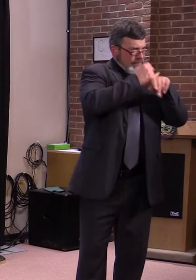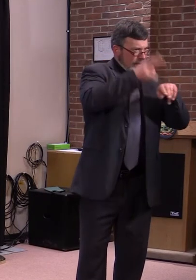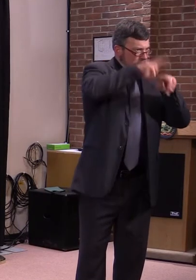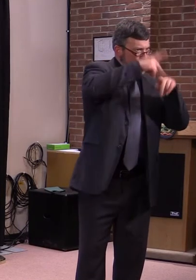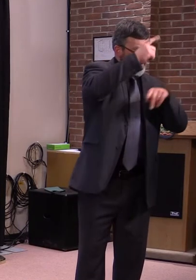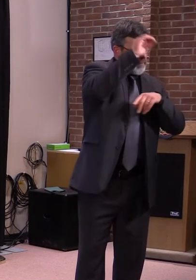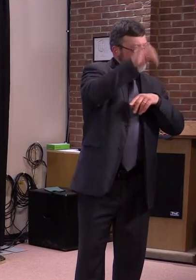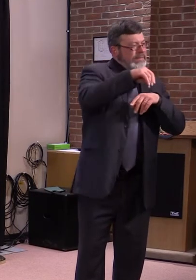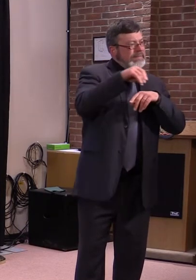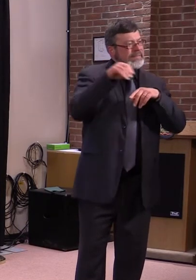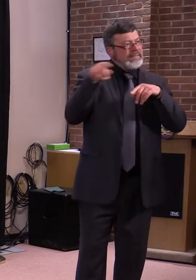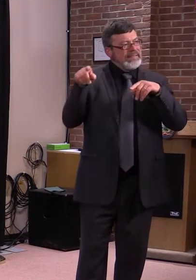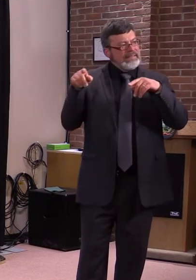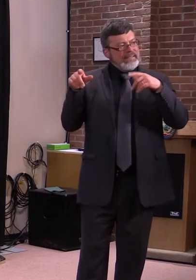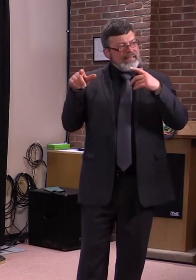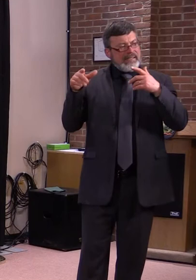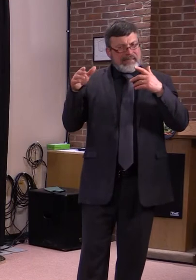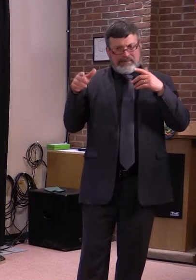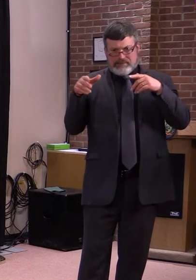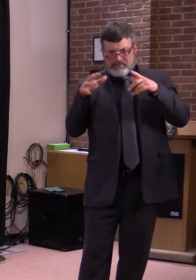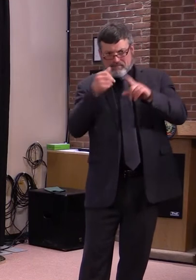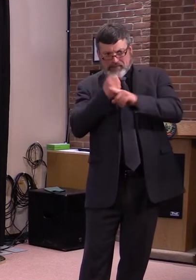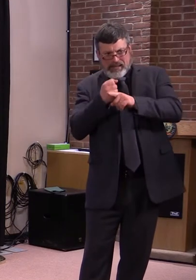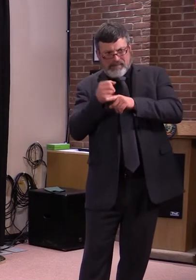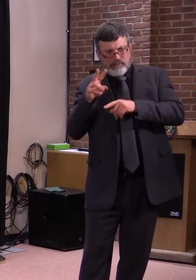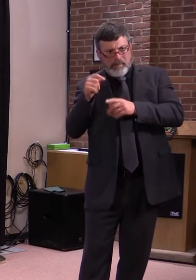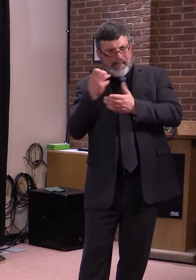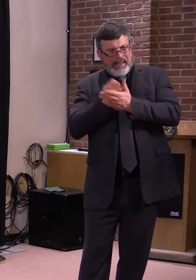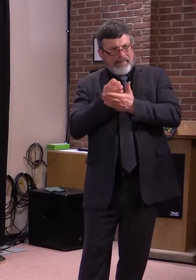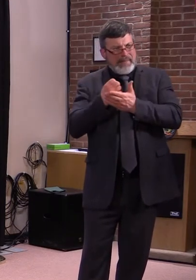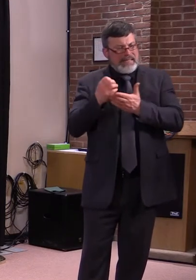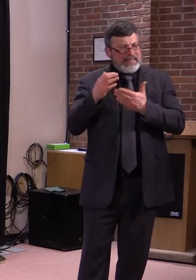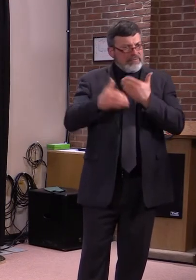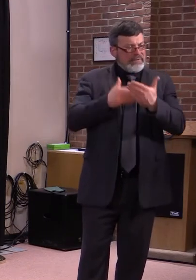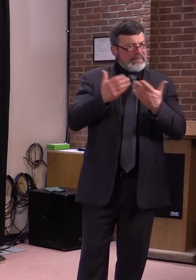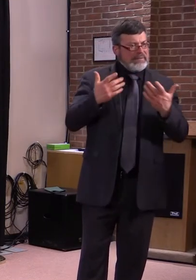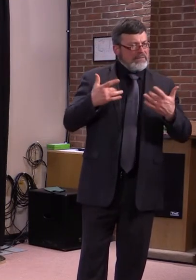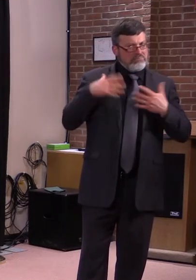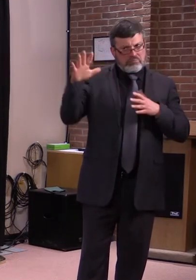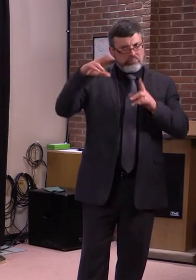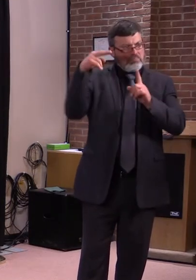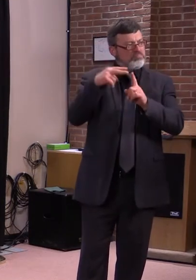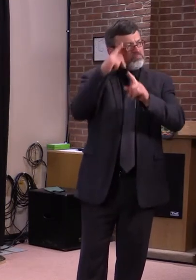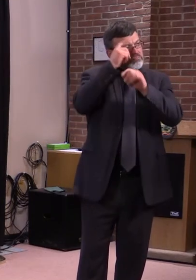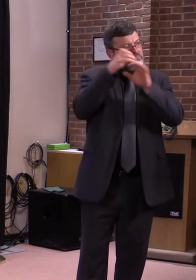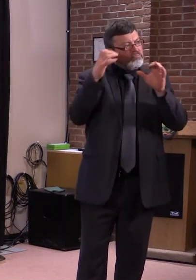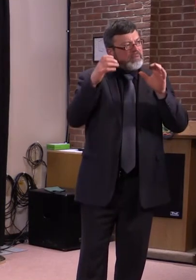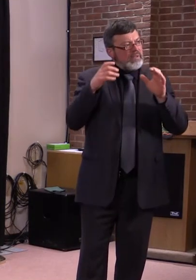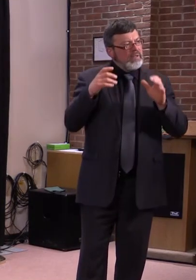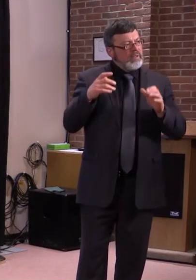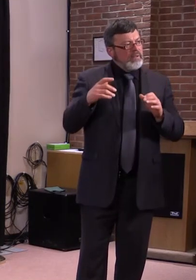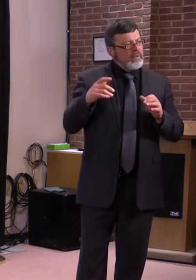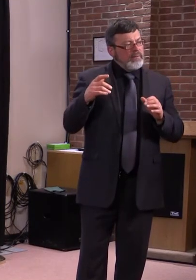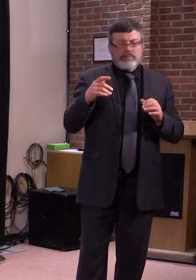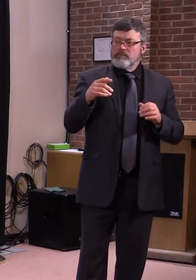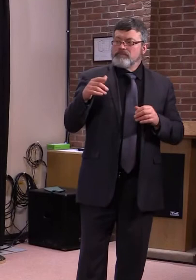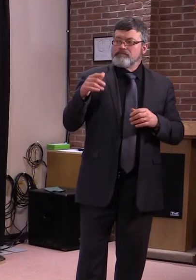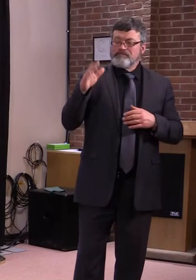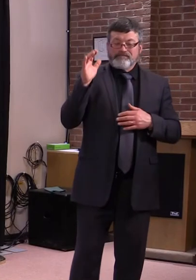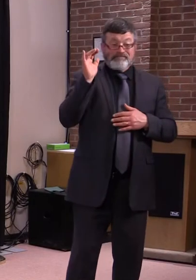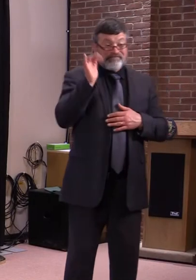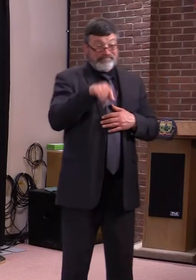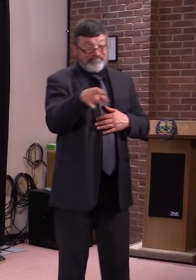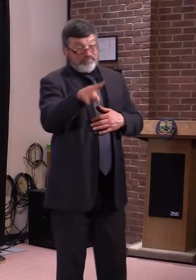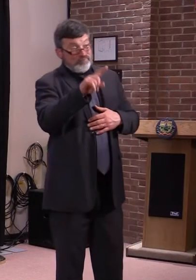anyway, of the Vermont economy, given all that? I think you asked me about 3 or 4 months ago what was my biggest